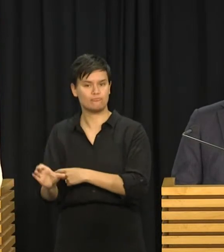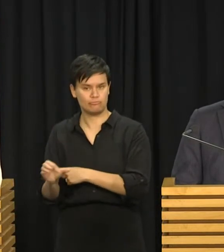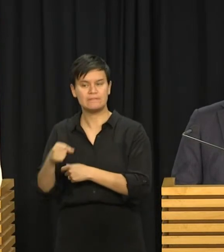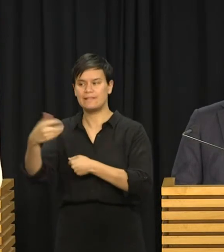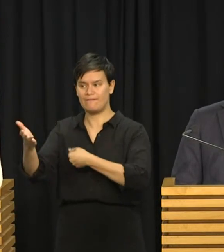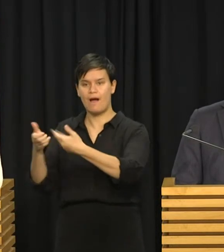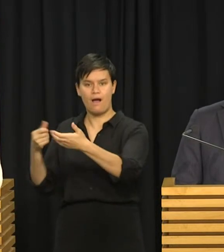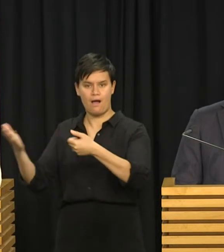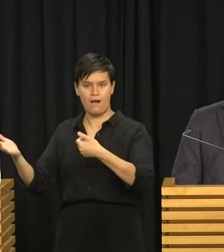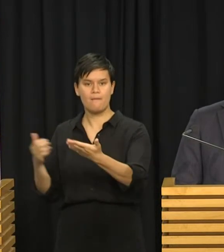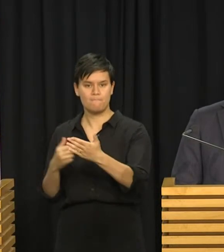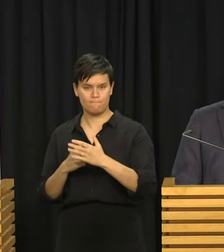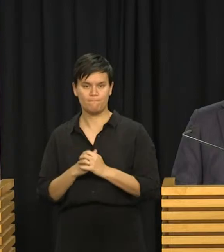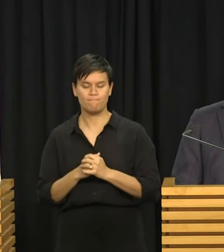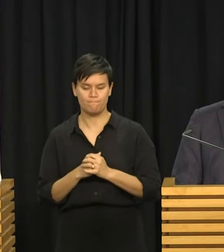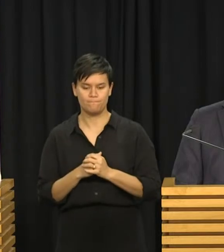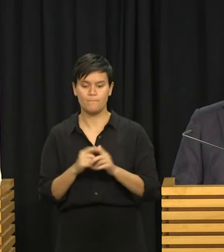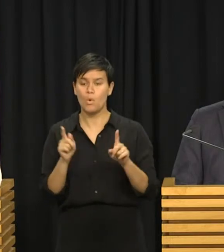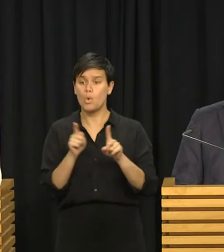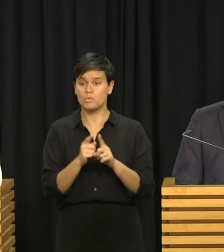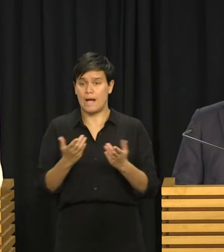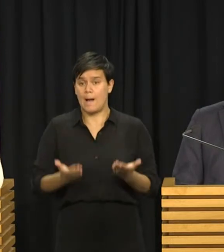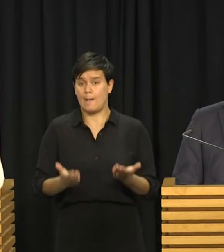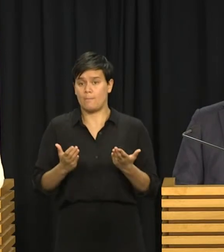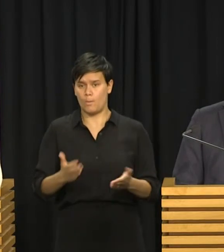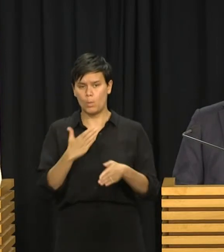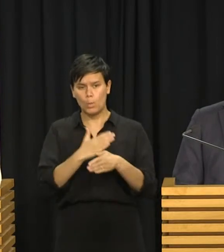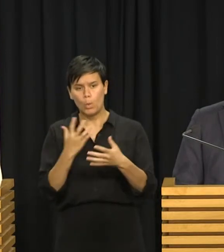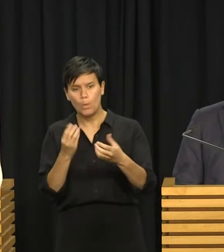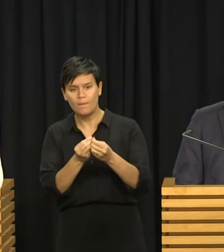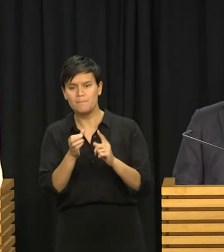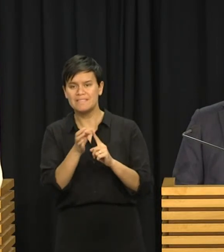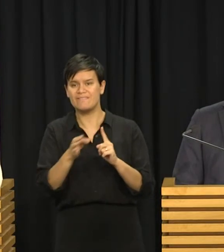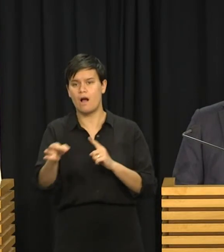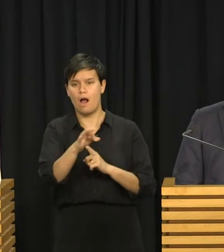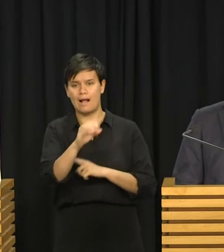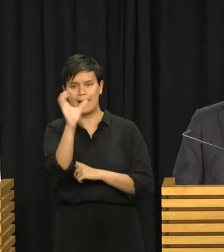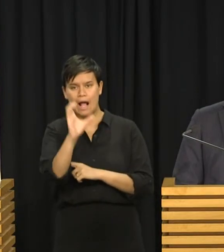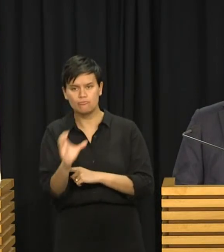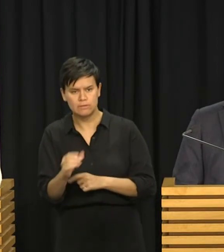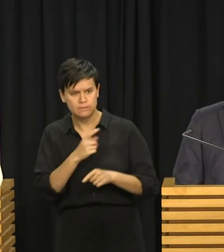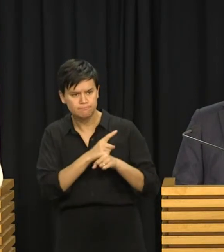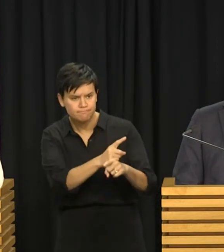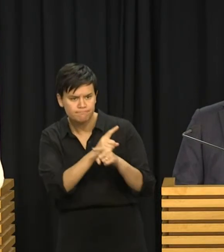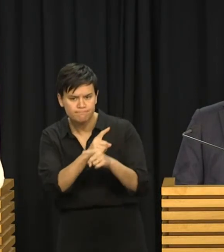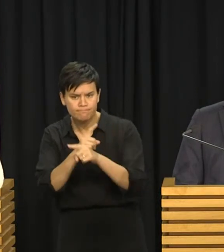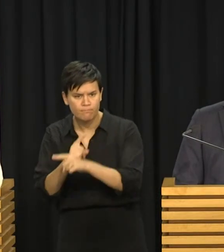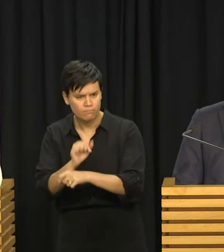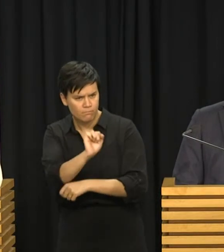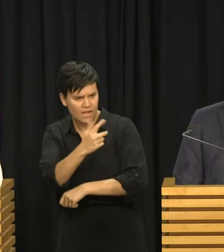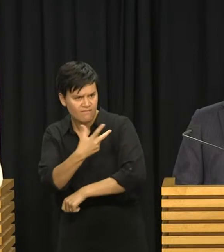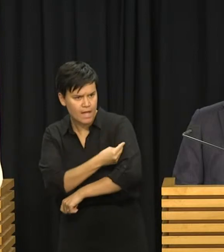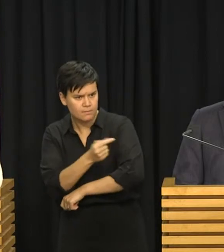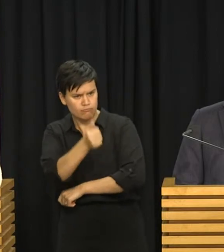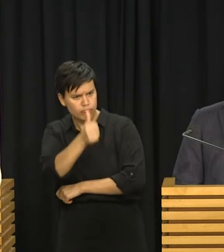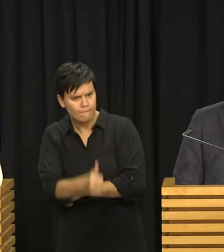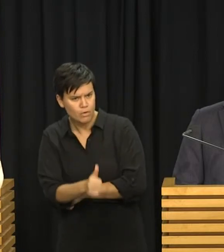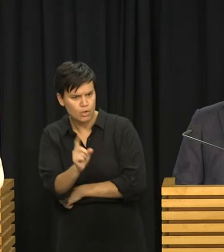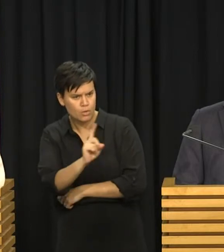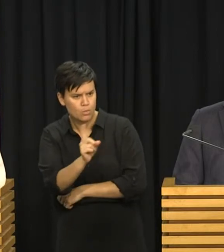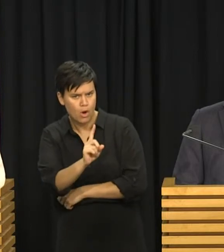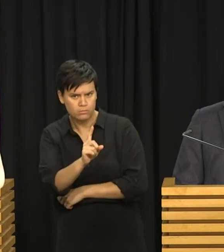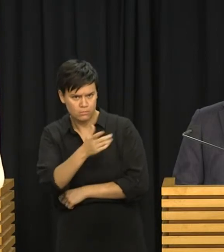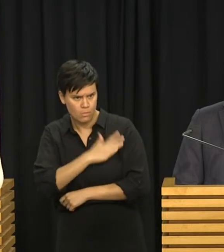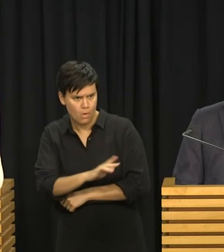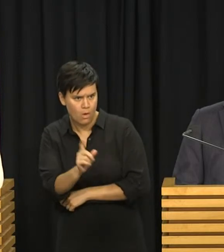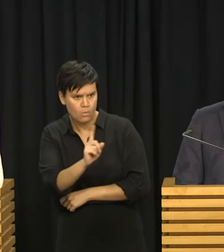term. We're currently working alongside our Pacific neighbours, talking with them around their vaccination preferences. That includes